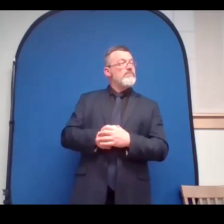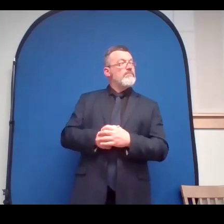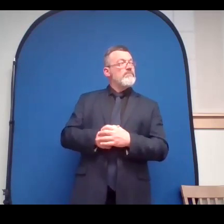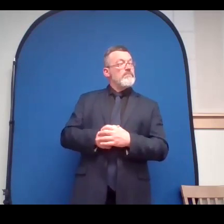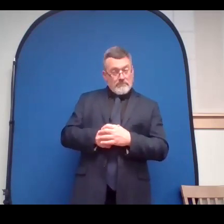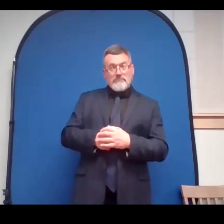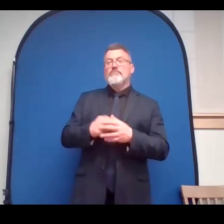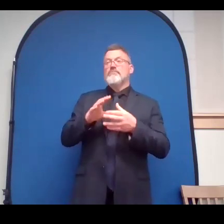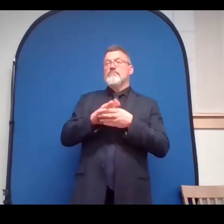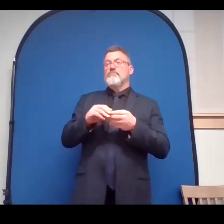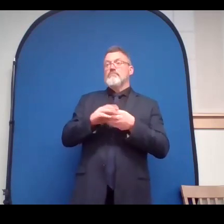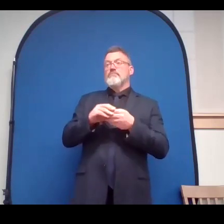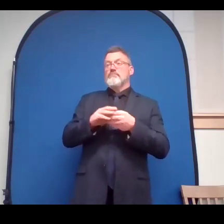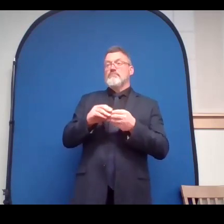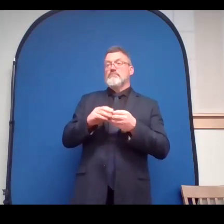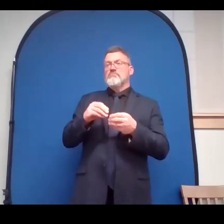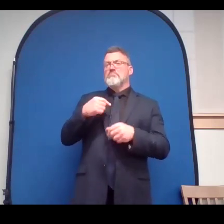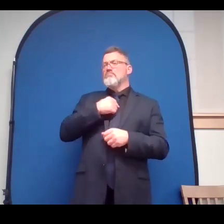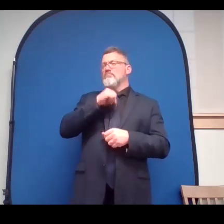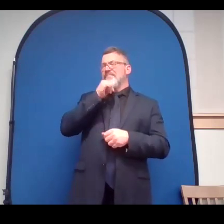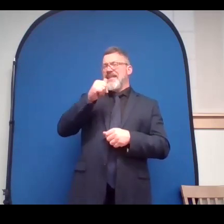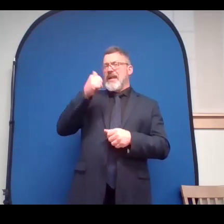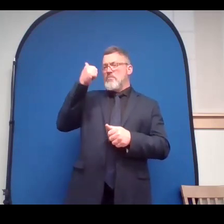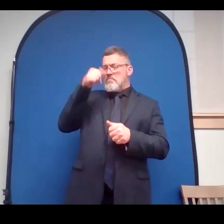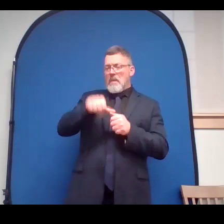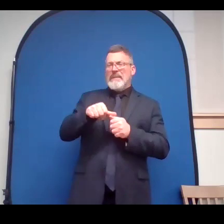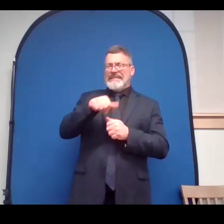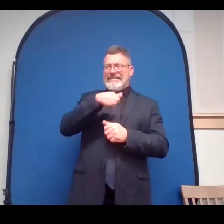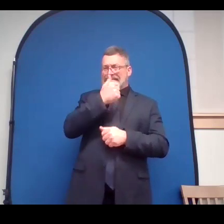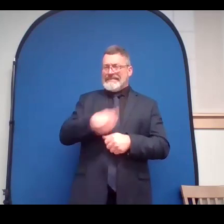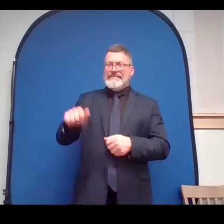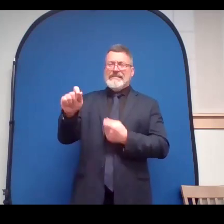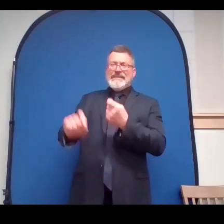I don't recall a plan to do so. I mean, we had the training in October.